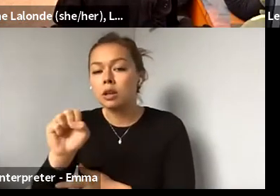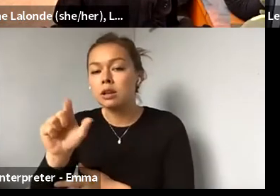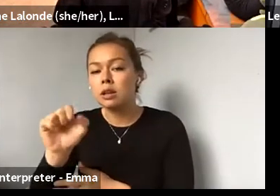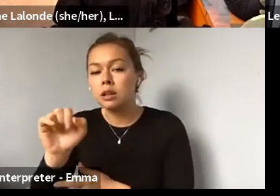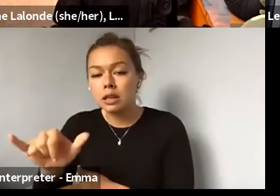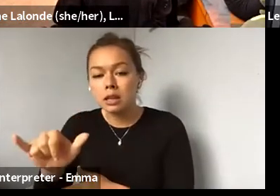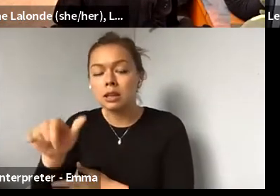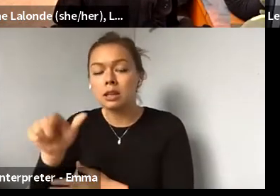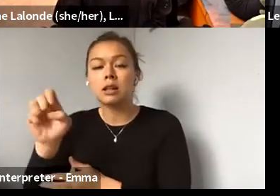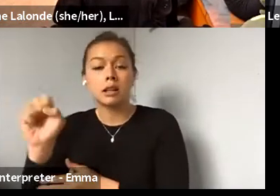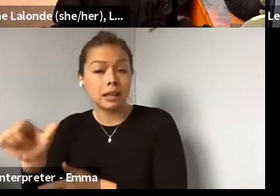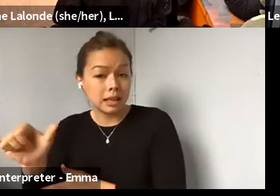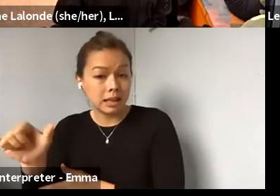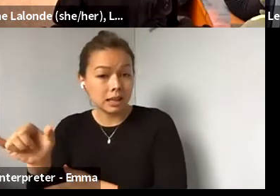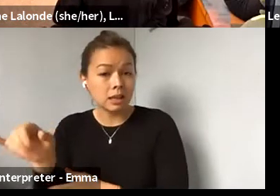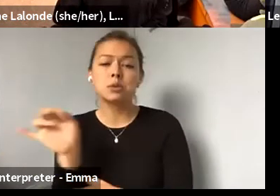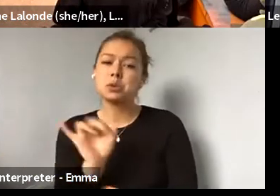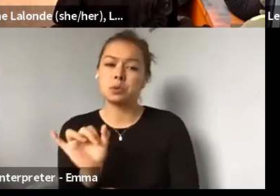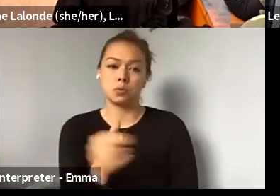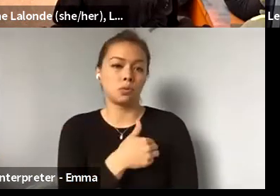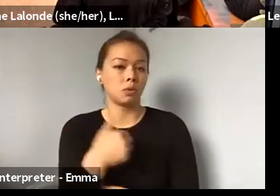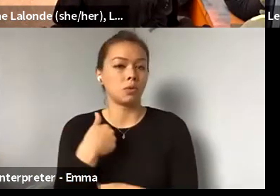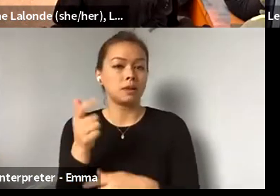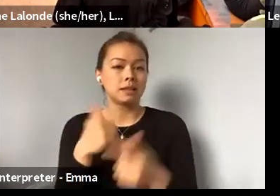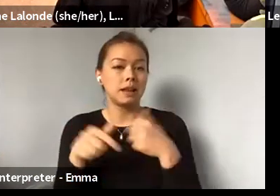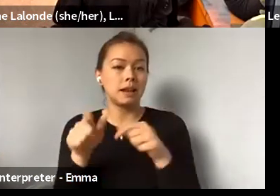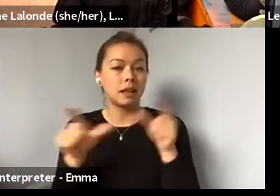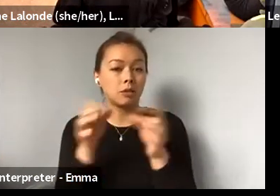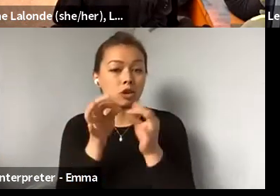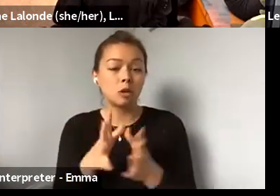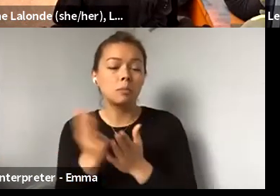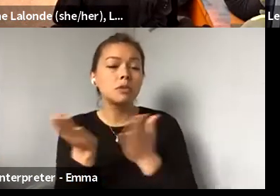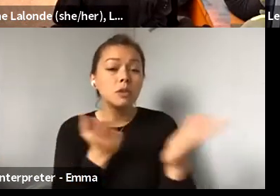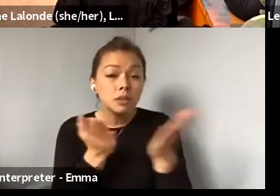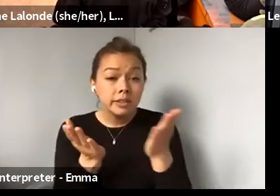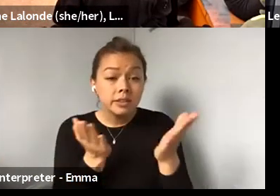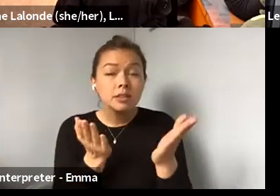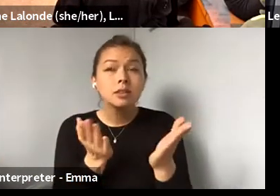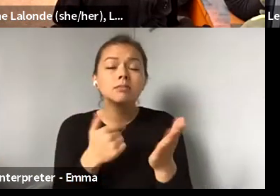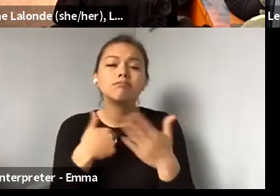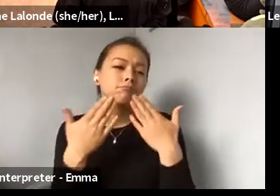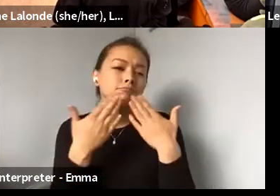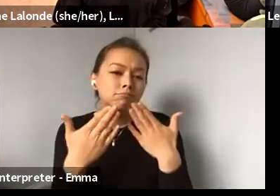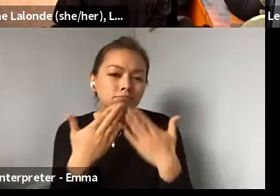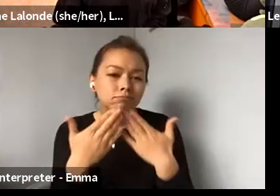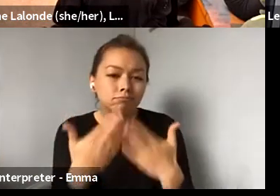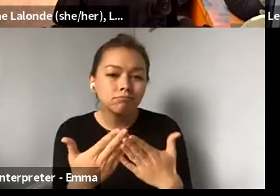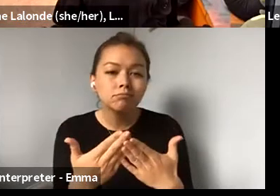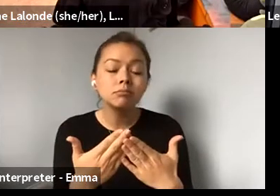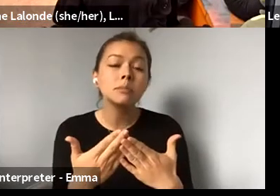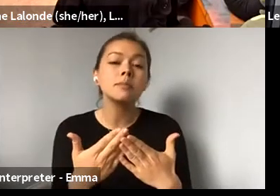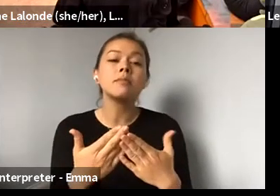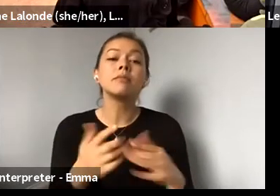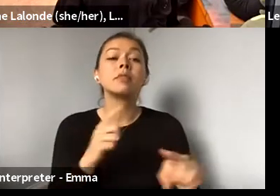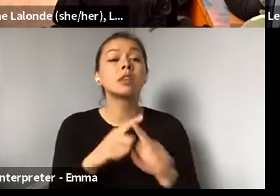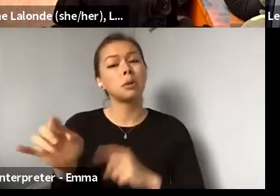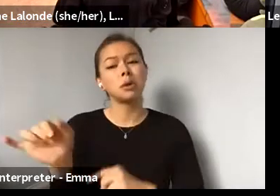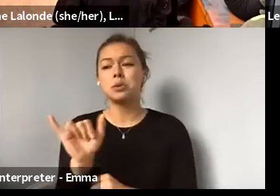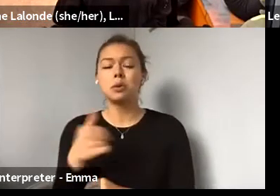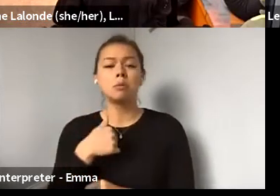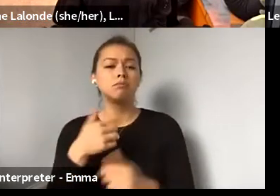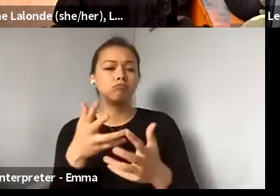to the Toronto Sign Language Interpretive Service, that I'd like to conclude with a